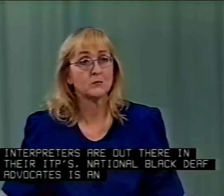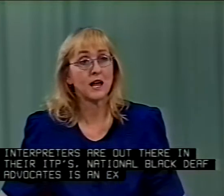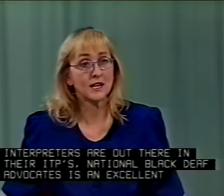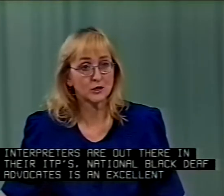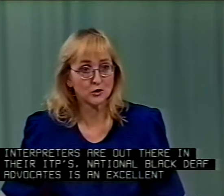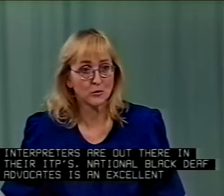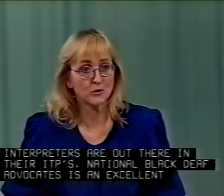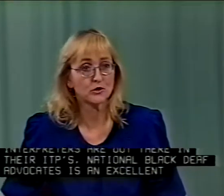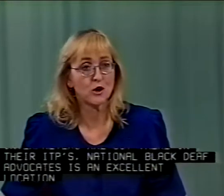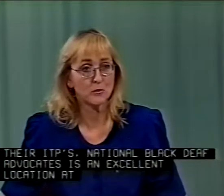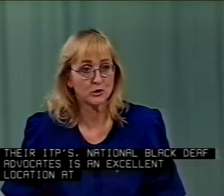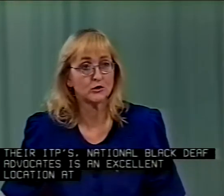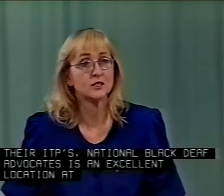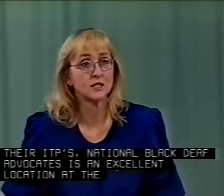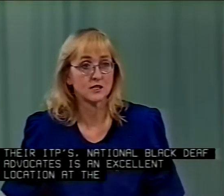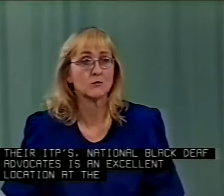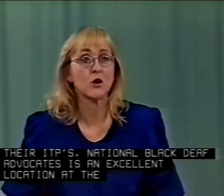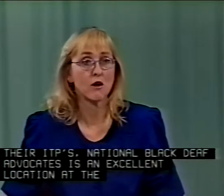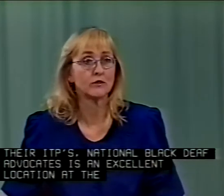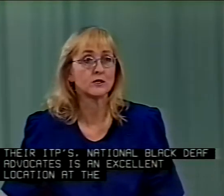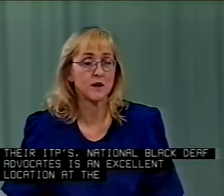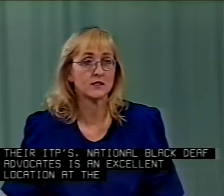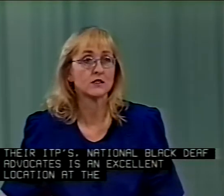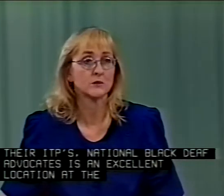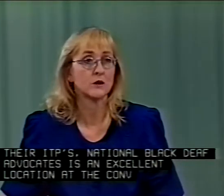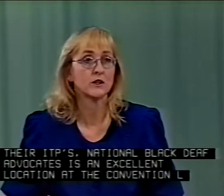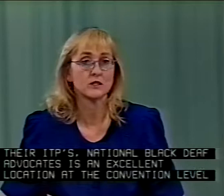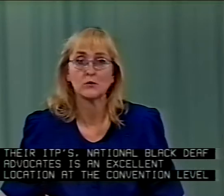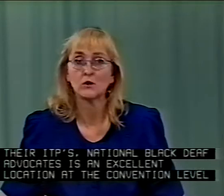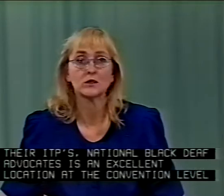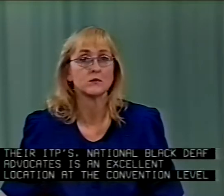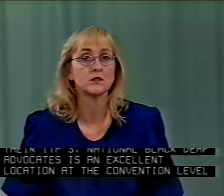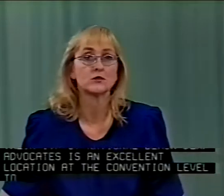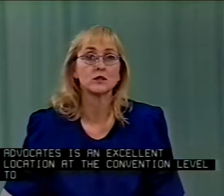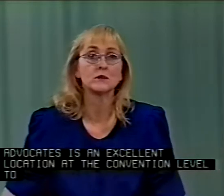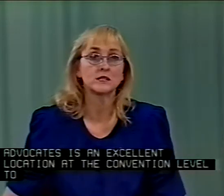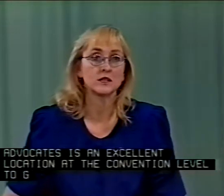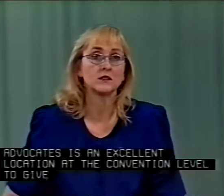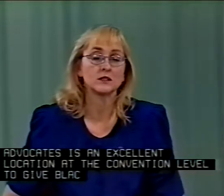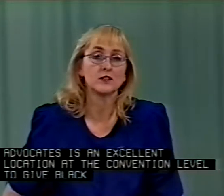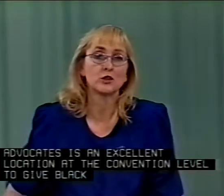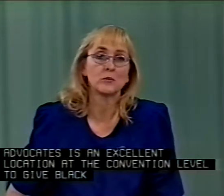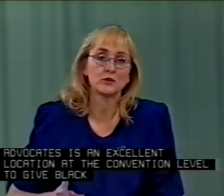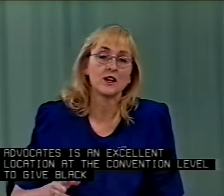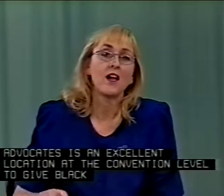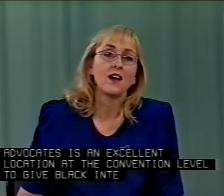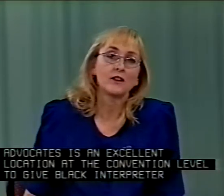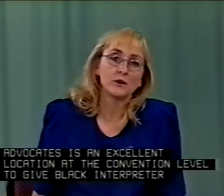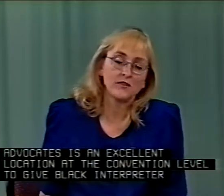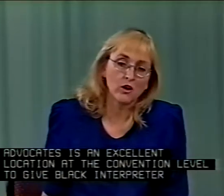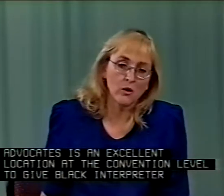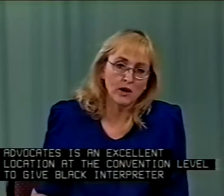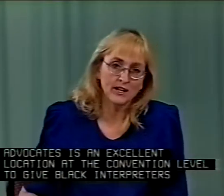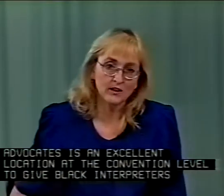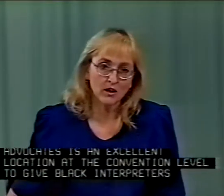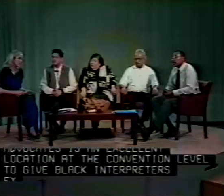black interpreters an opportunity to get some conference-based experience and work with some extremely skilled interpreters. I think we have a call waiting. Caller, go